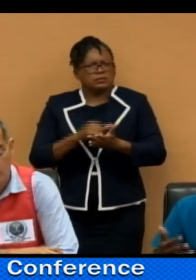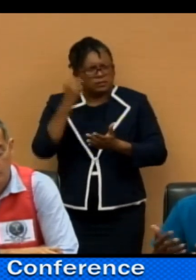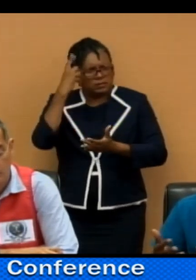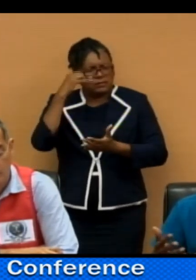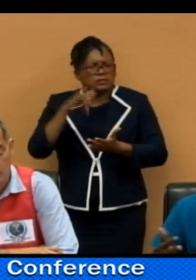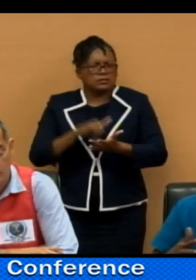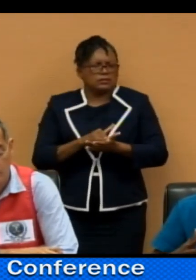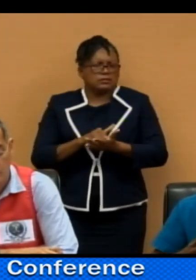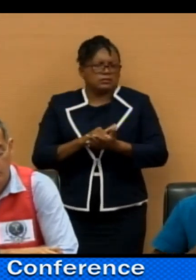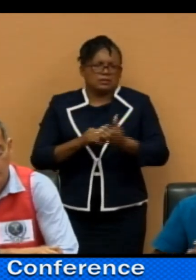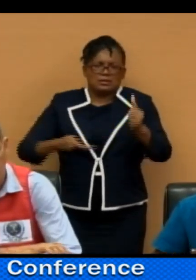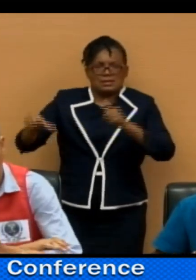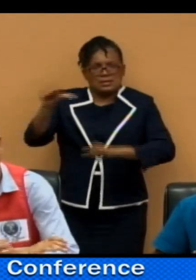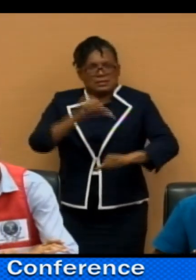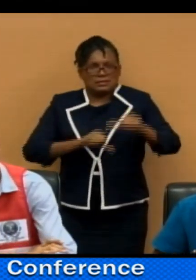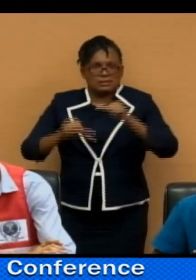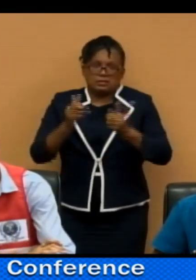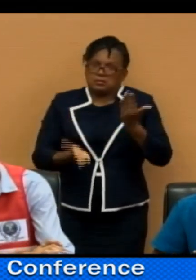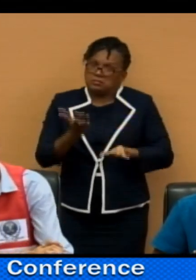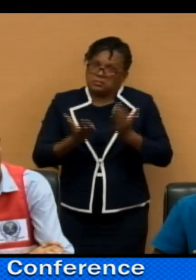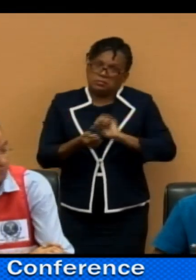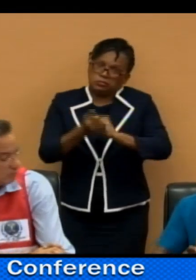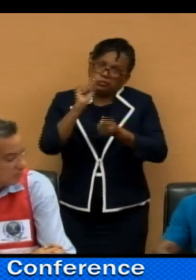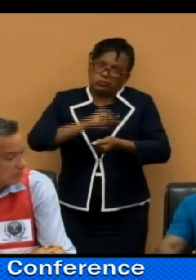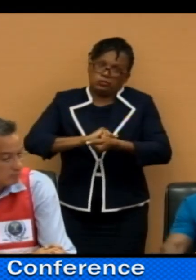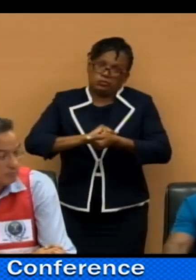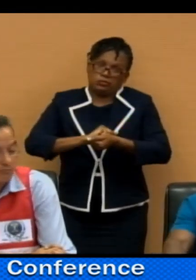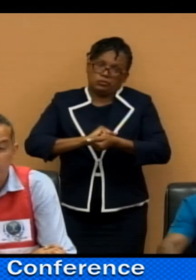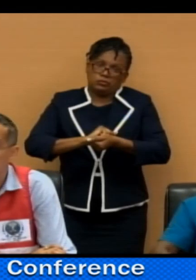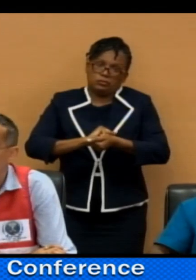course, we change our approach depending on how the science develops.